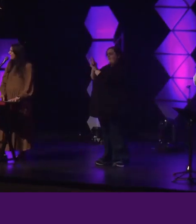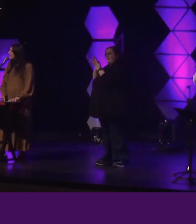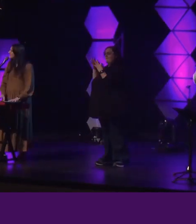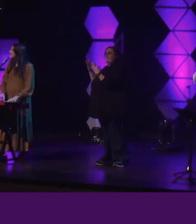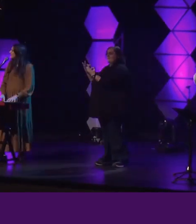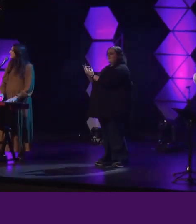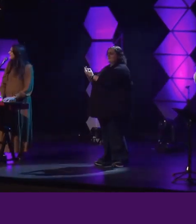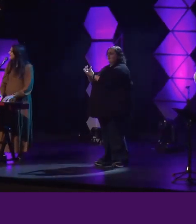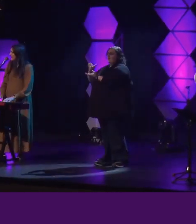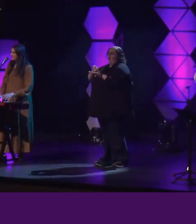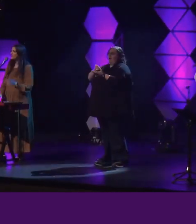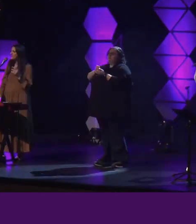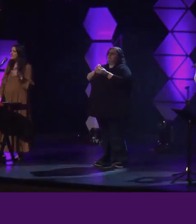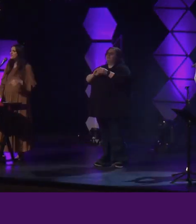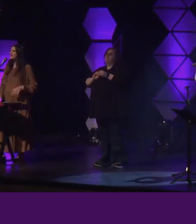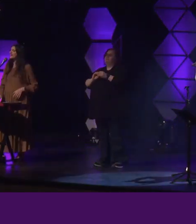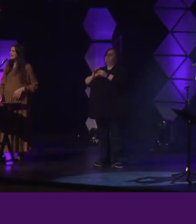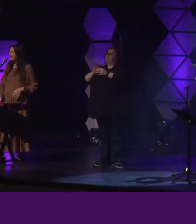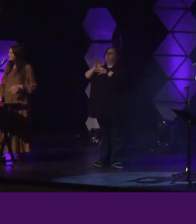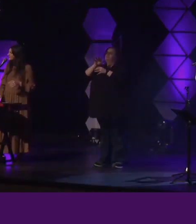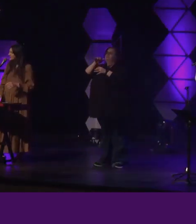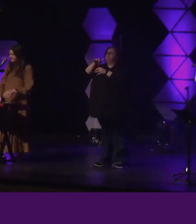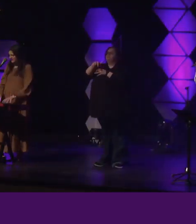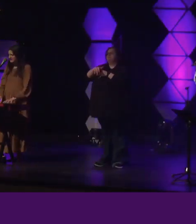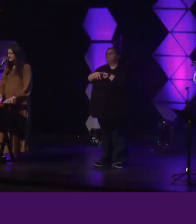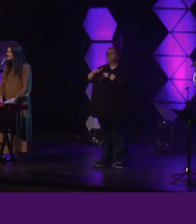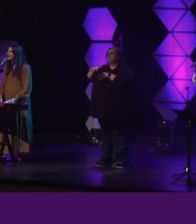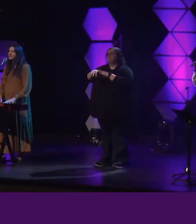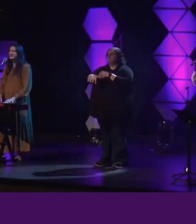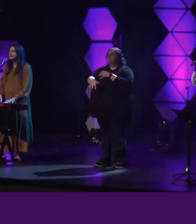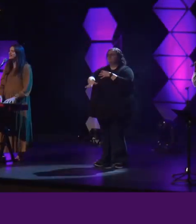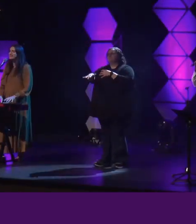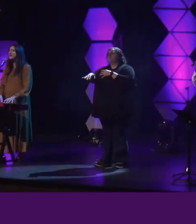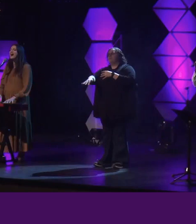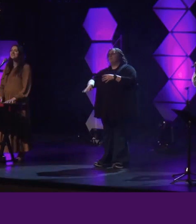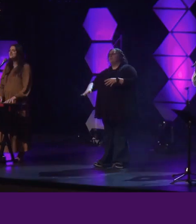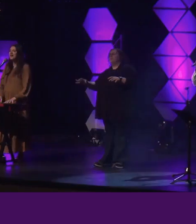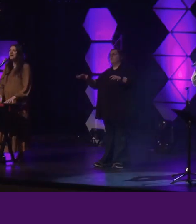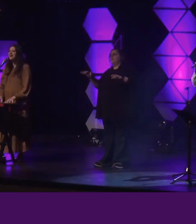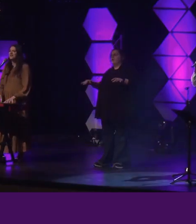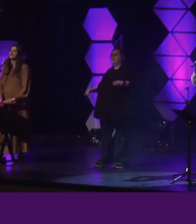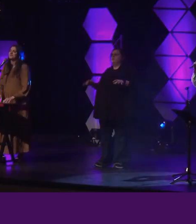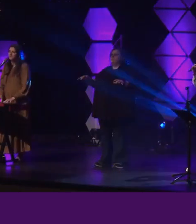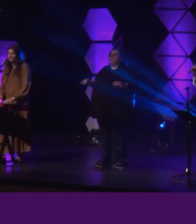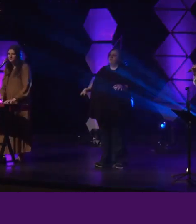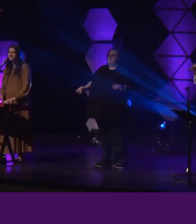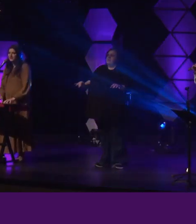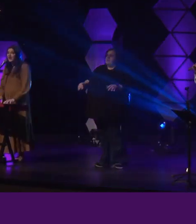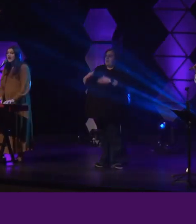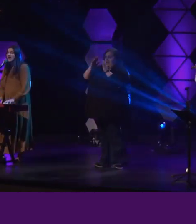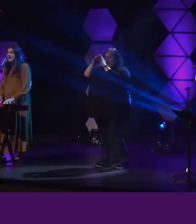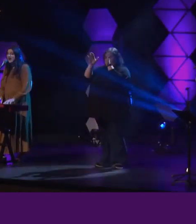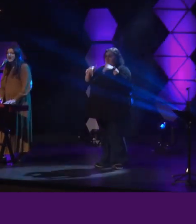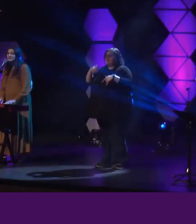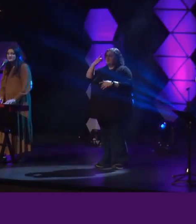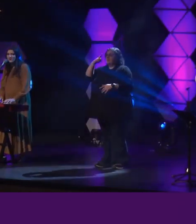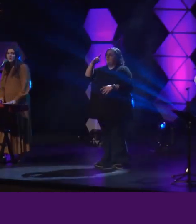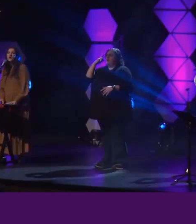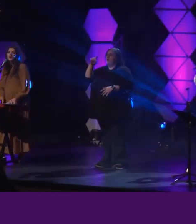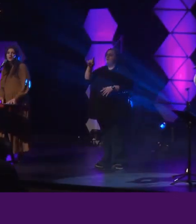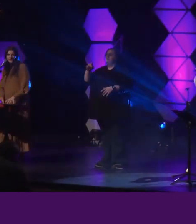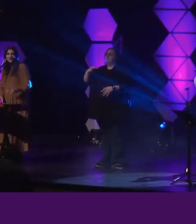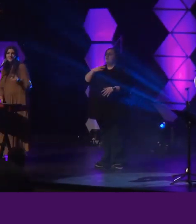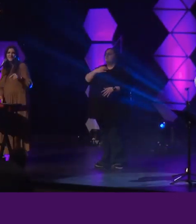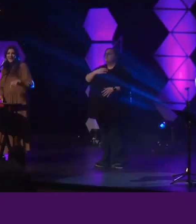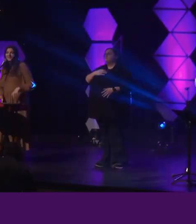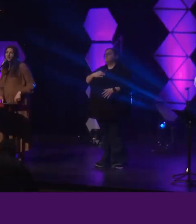my family. Fill my cup till it's running over. A house